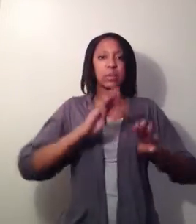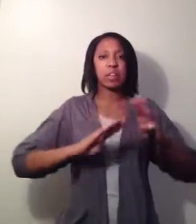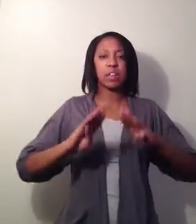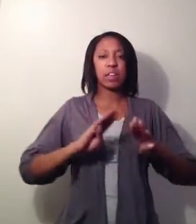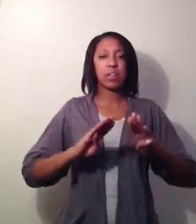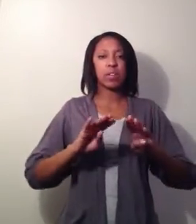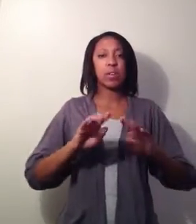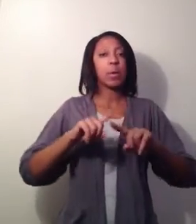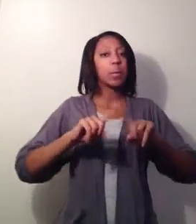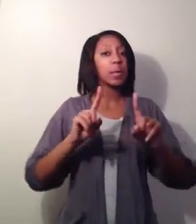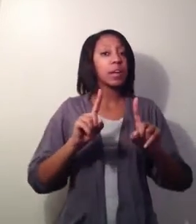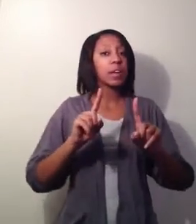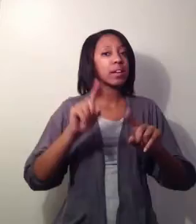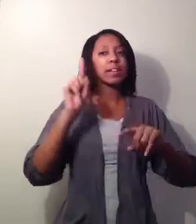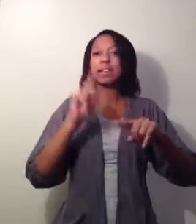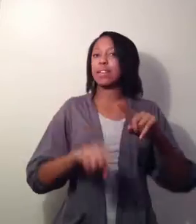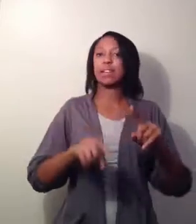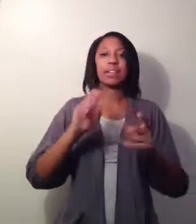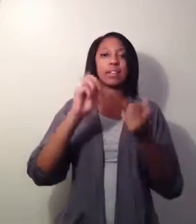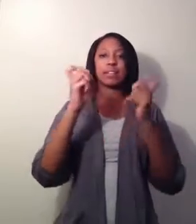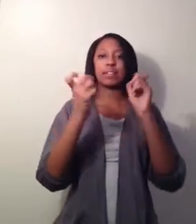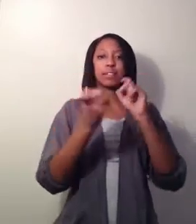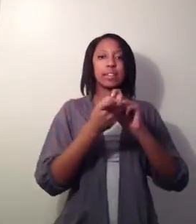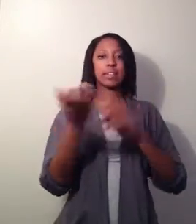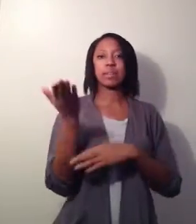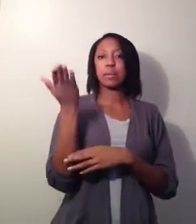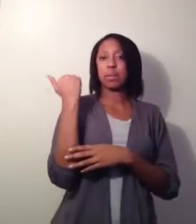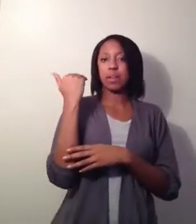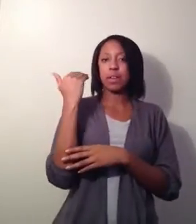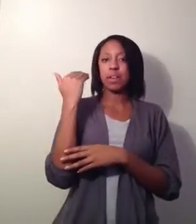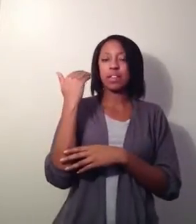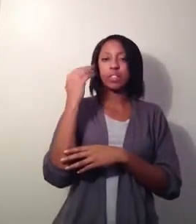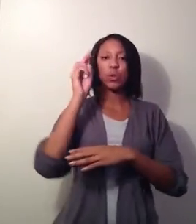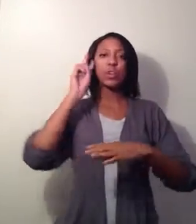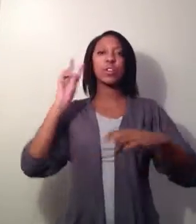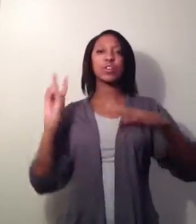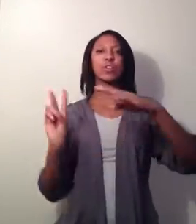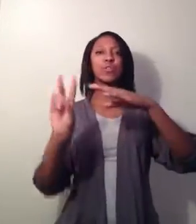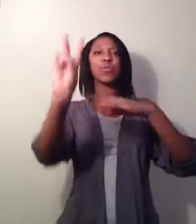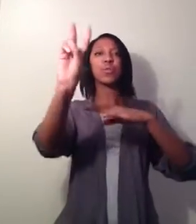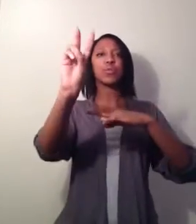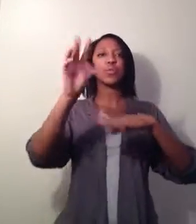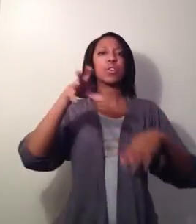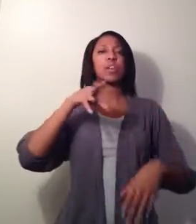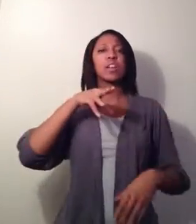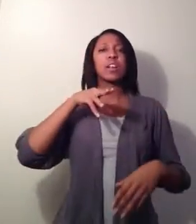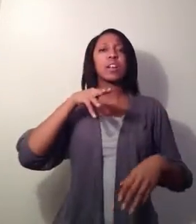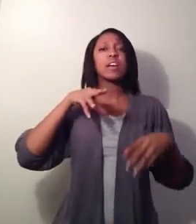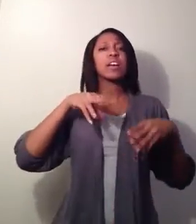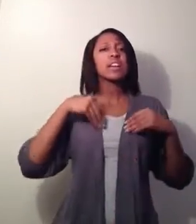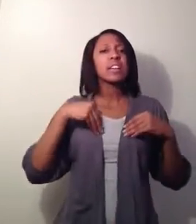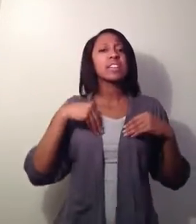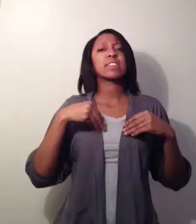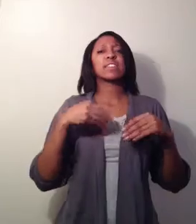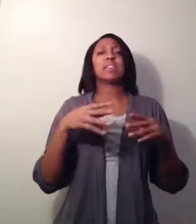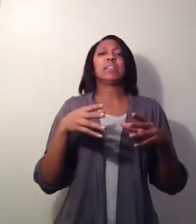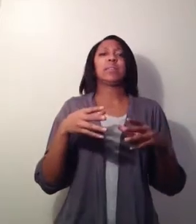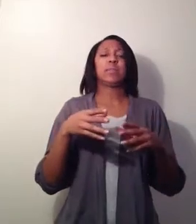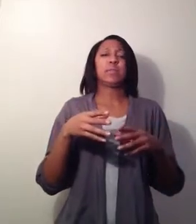past. So he looks forward, accepts the consequences of his actions, and works hard to be a positive role